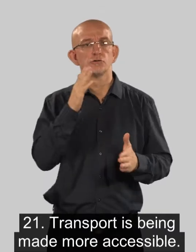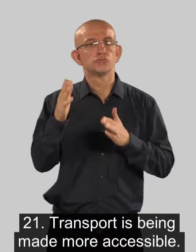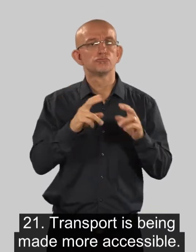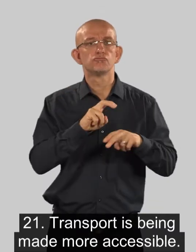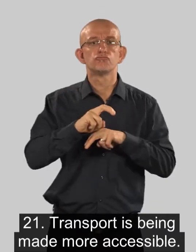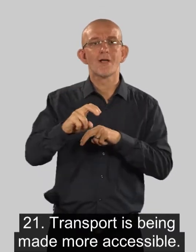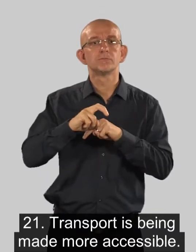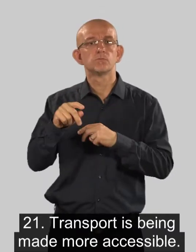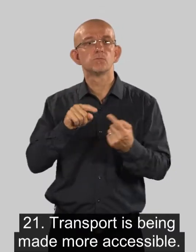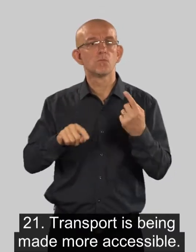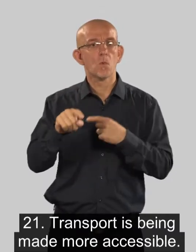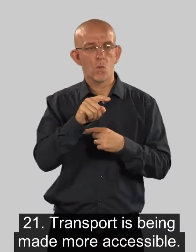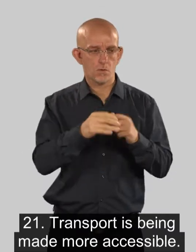Transport is being made more accessible.